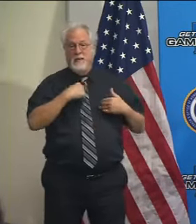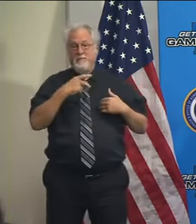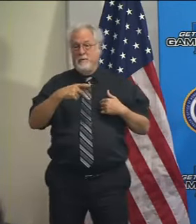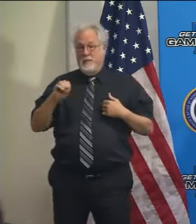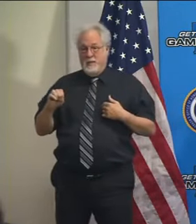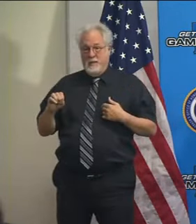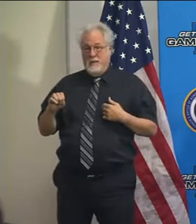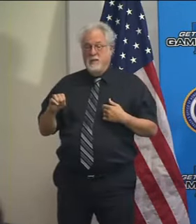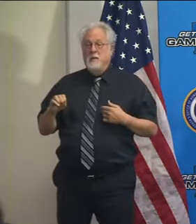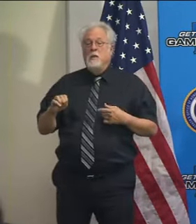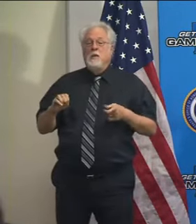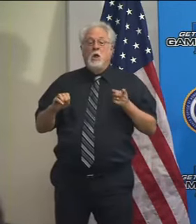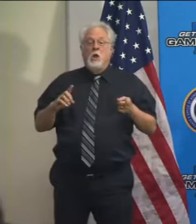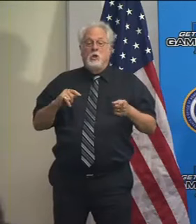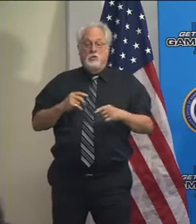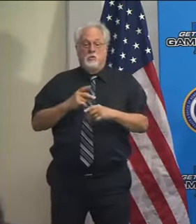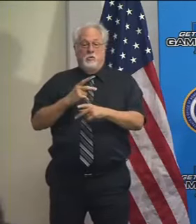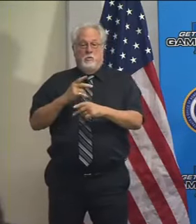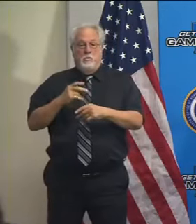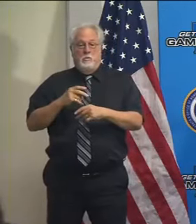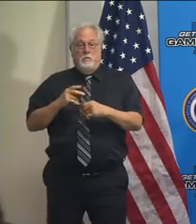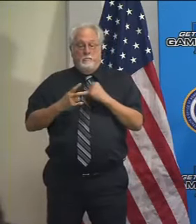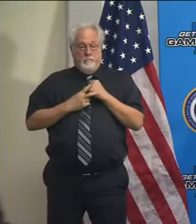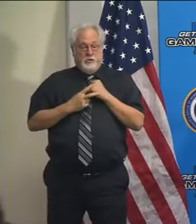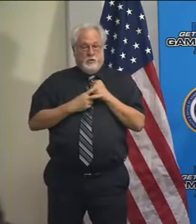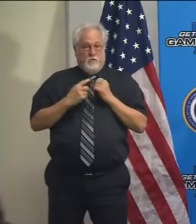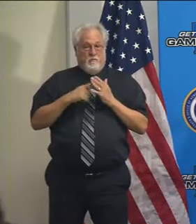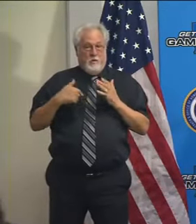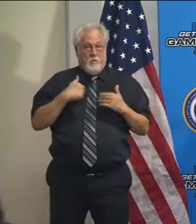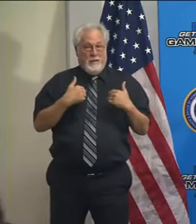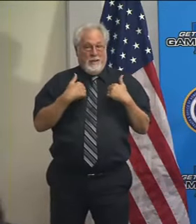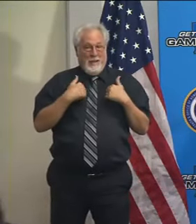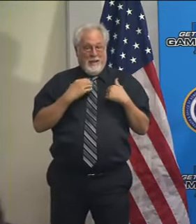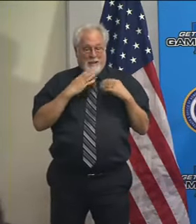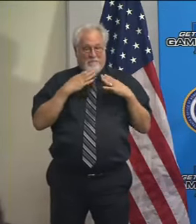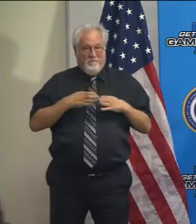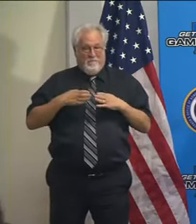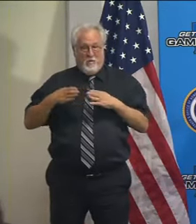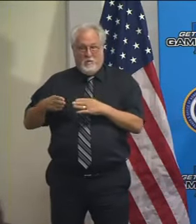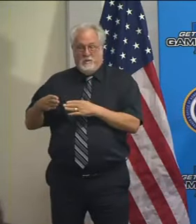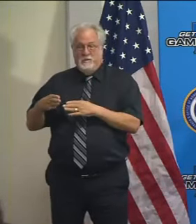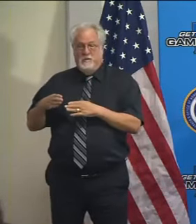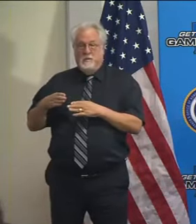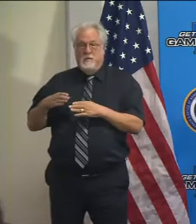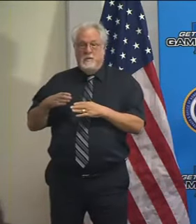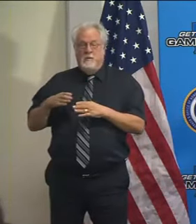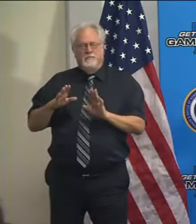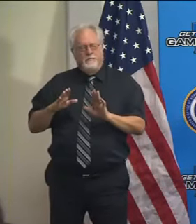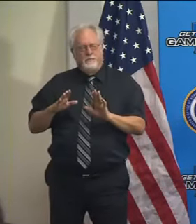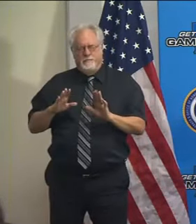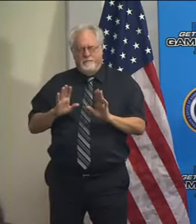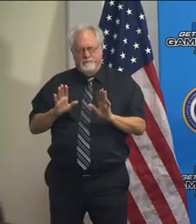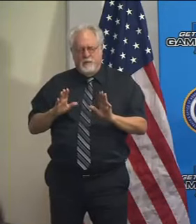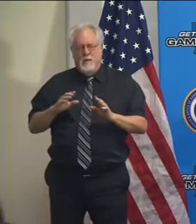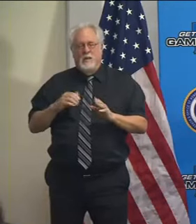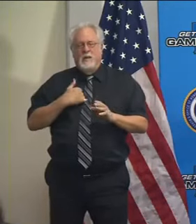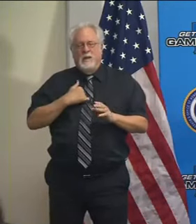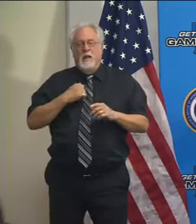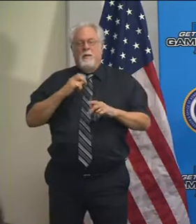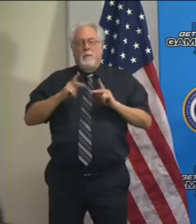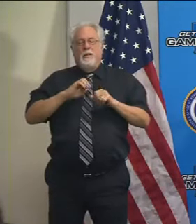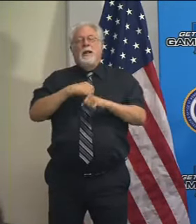PPE, in order to preserve the PPE that we had and have it focused primarily upon, with